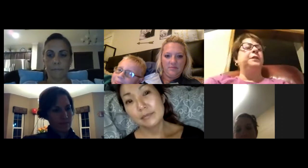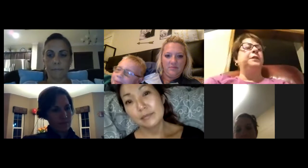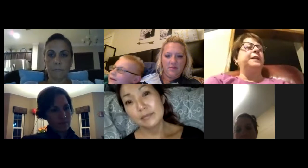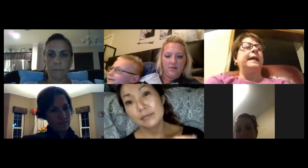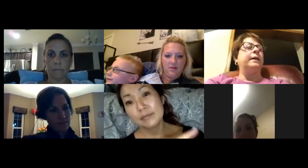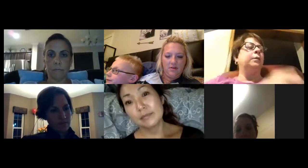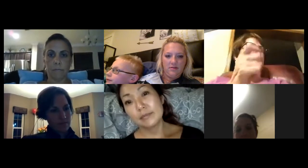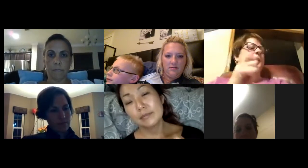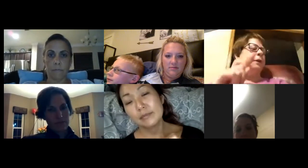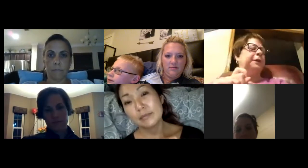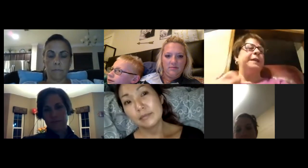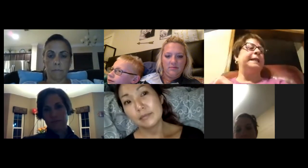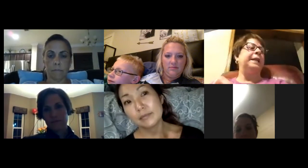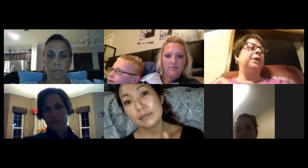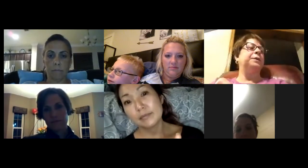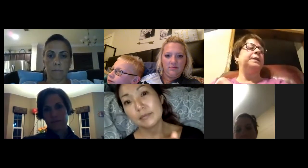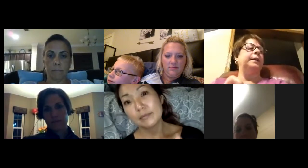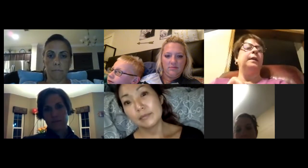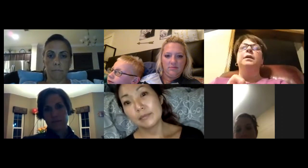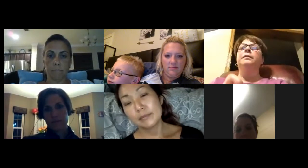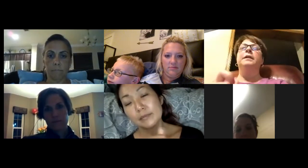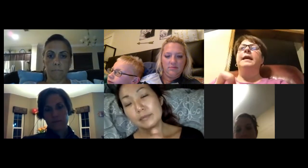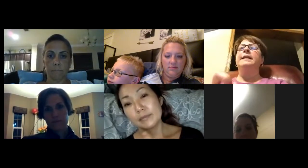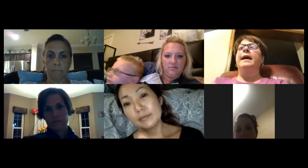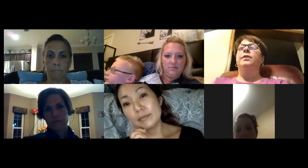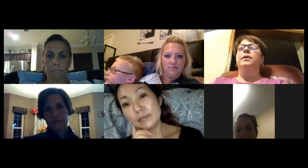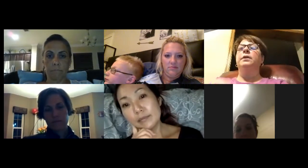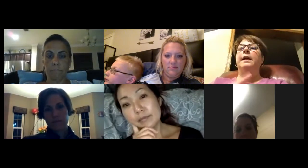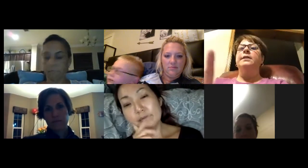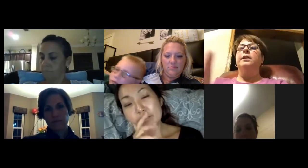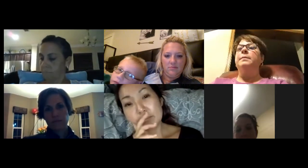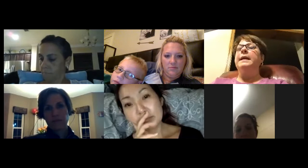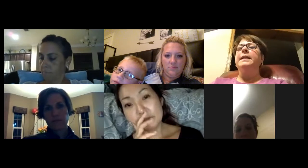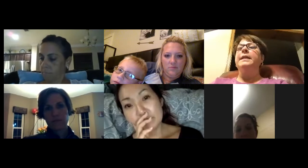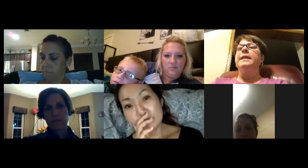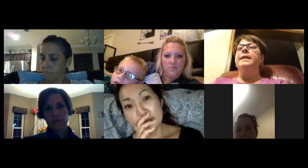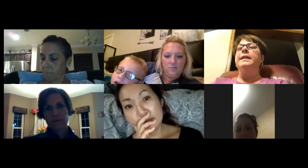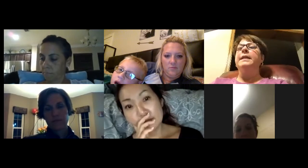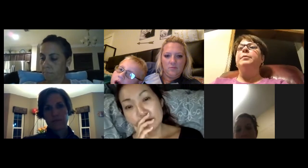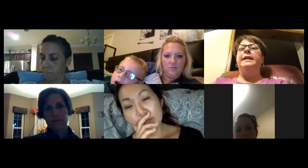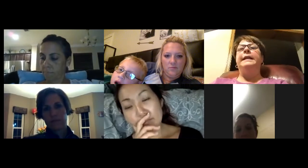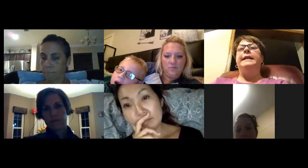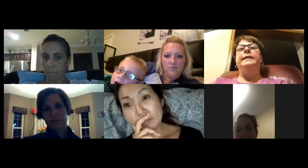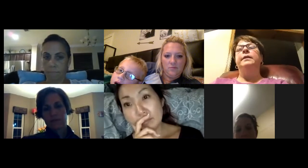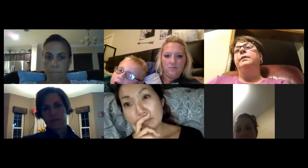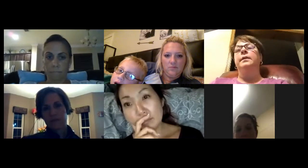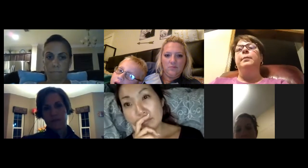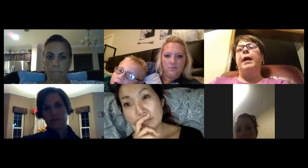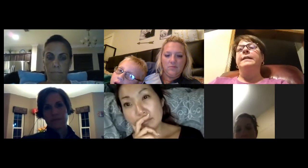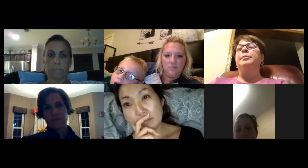that, whatever, if you've taken any notes and you've written that down, you guys are going to be on the plane, practice playing with